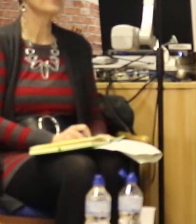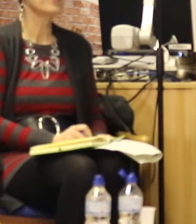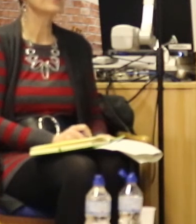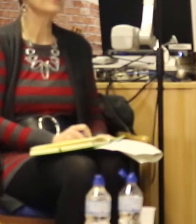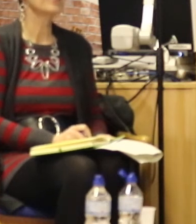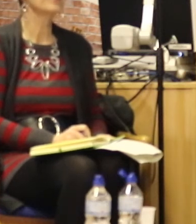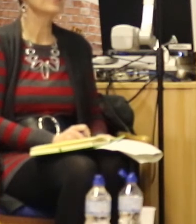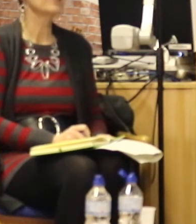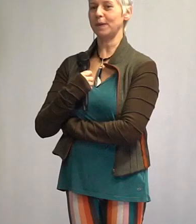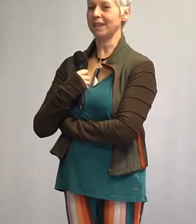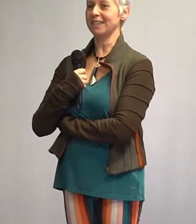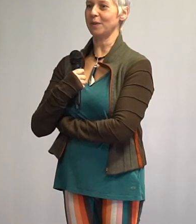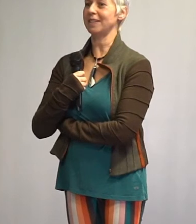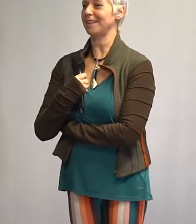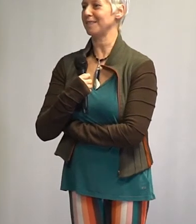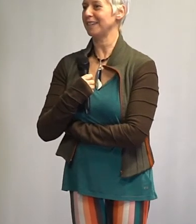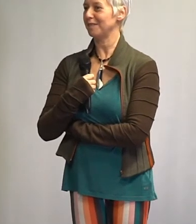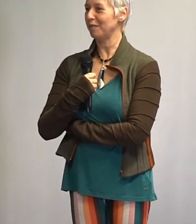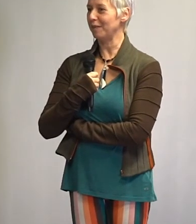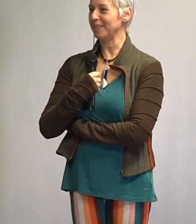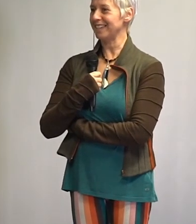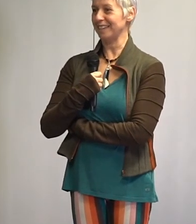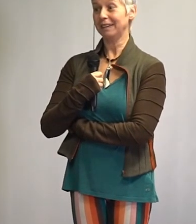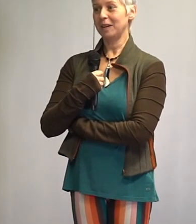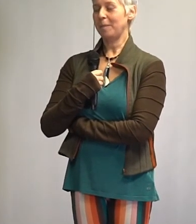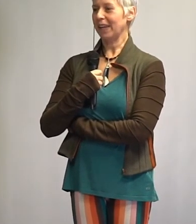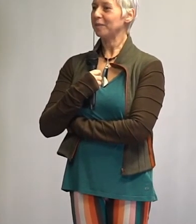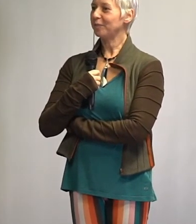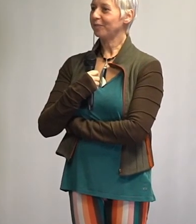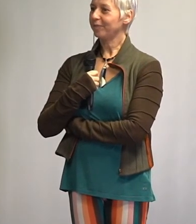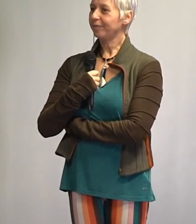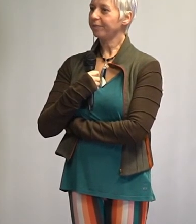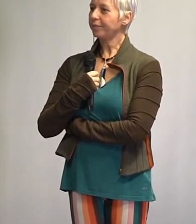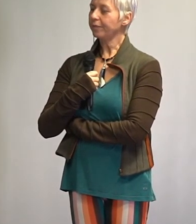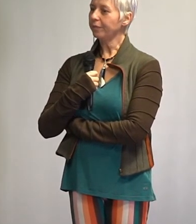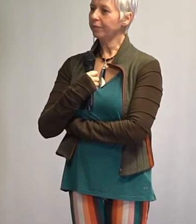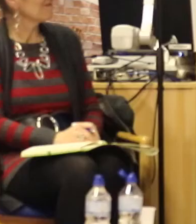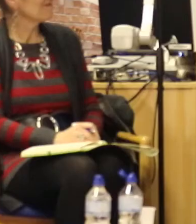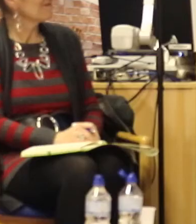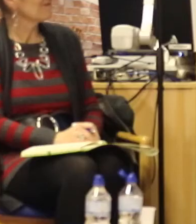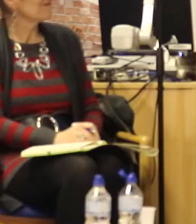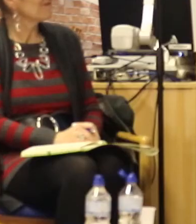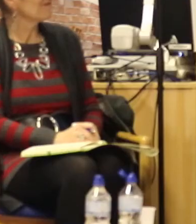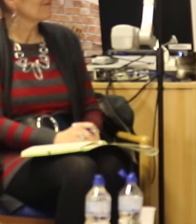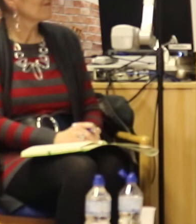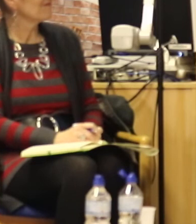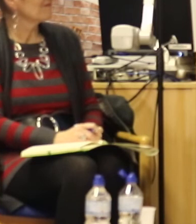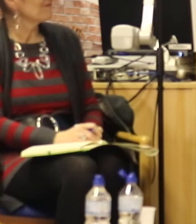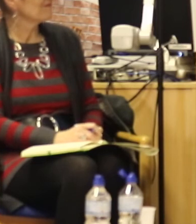another 3,000 or more. I could probably spend at least 20,000 on it if I really wanted to. Do you think there's any opportunity for us to work with other charities out there who might